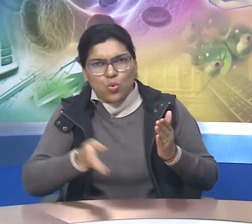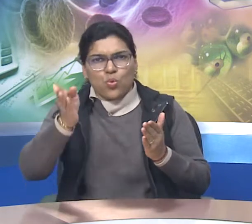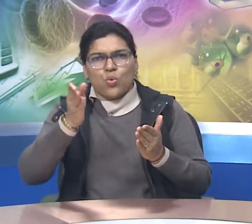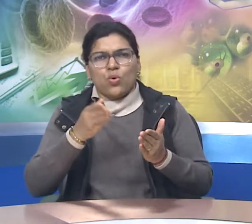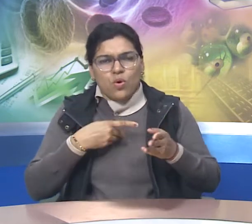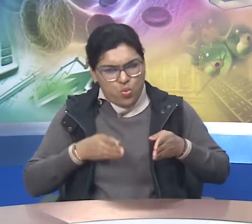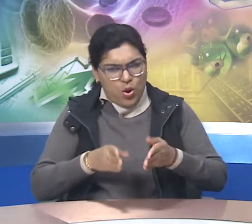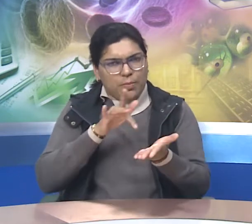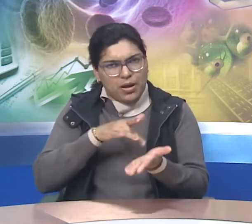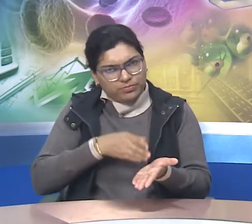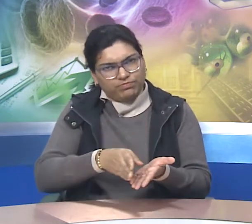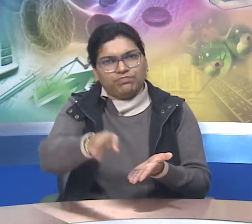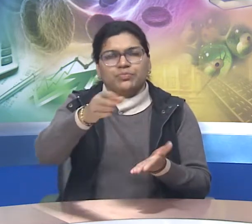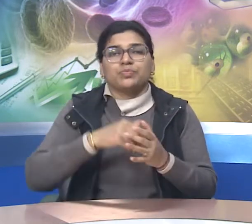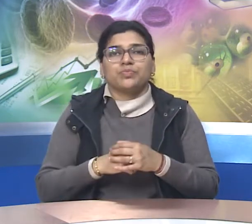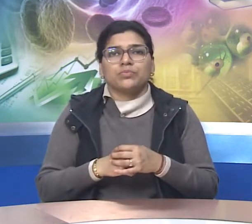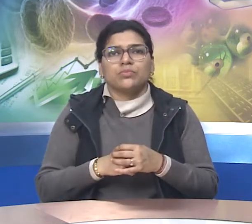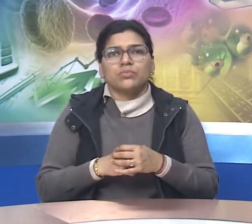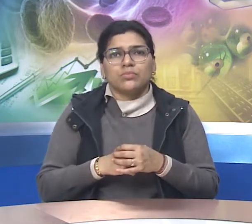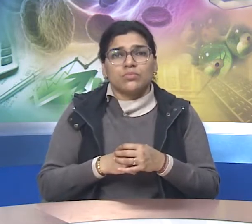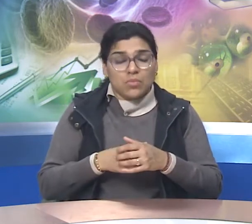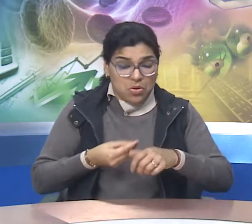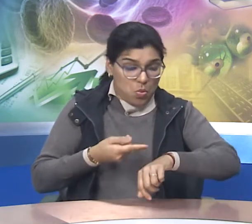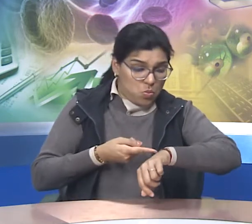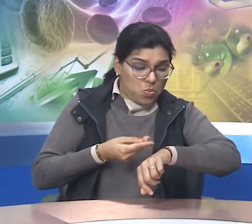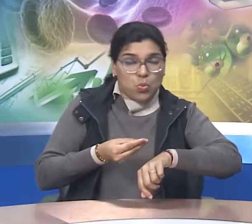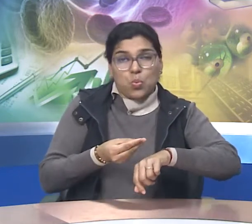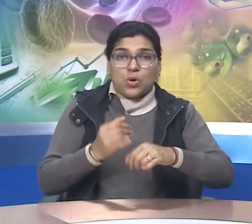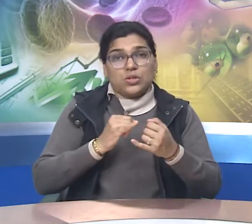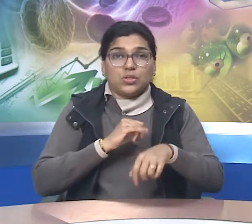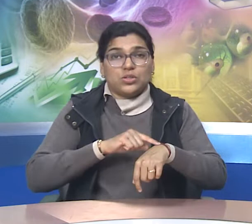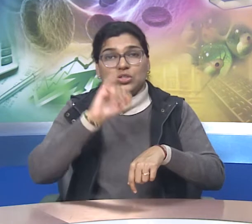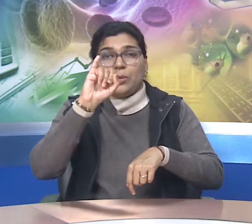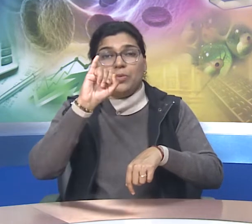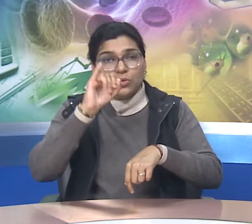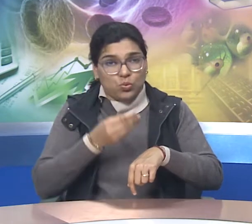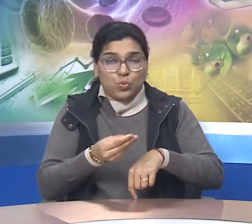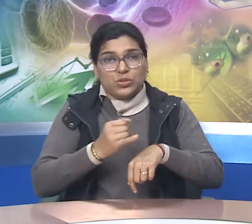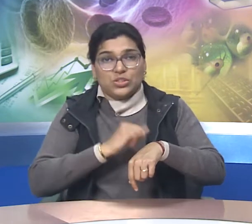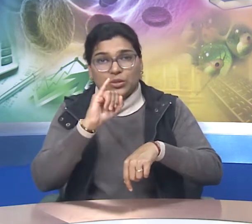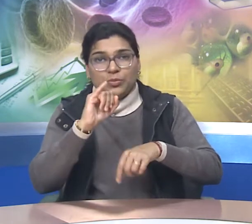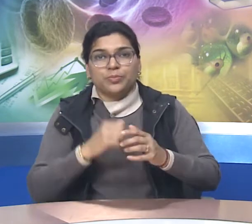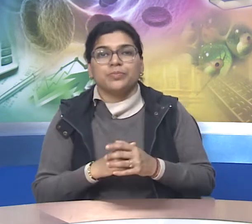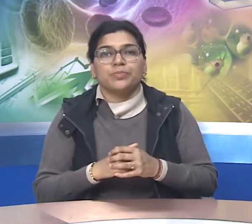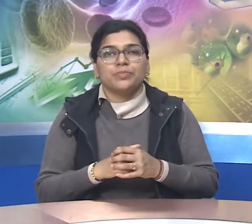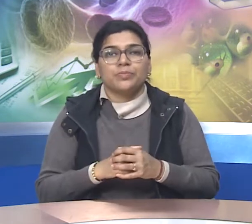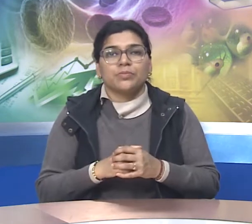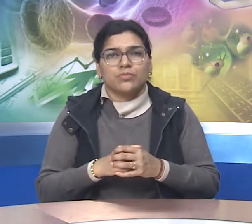Well, he said, he shall have to find a way. It was